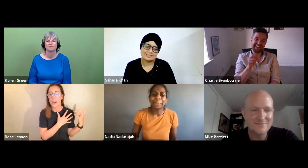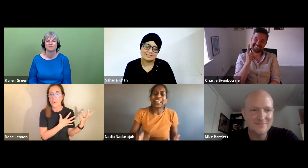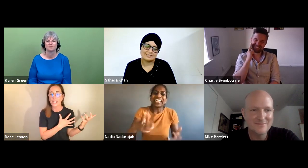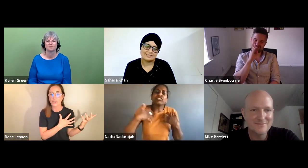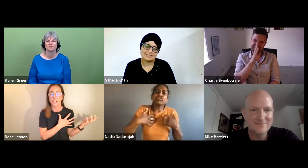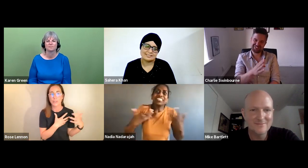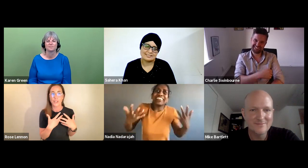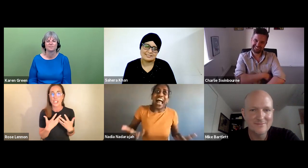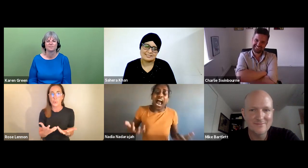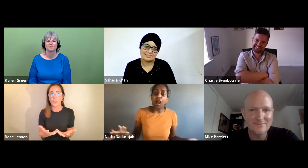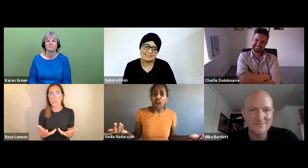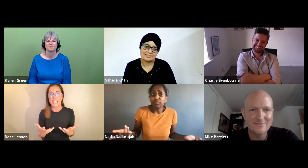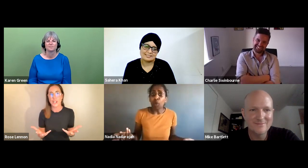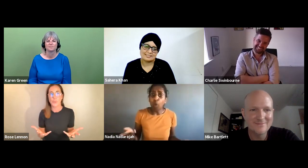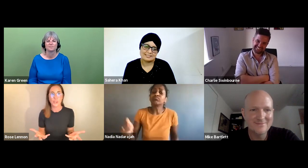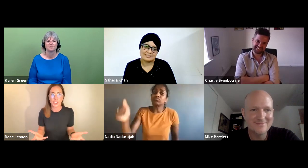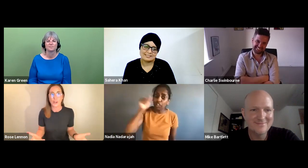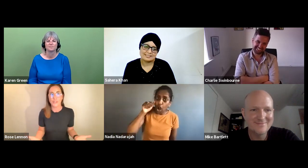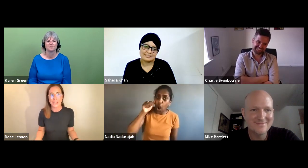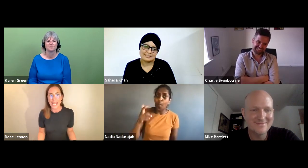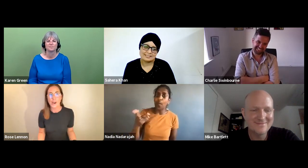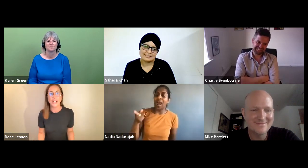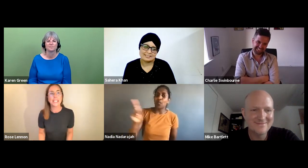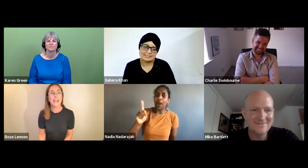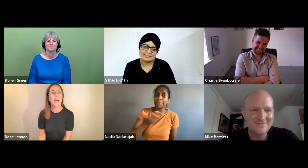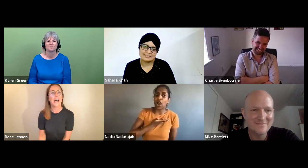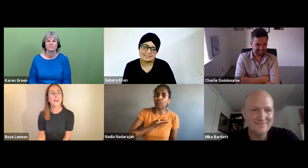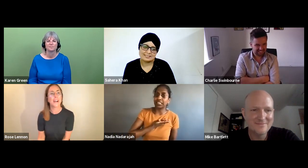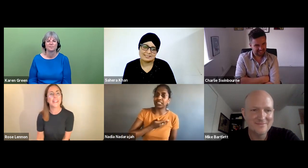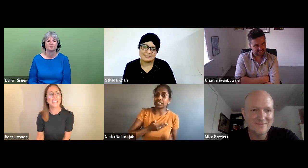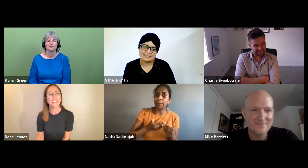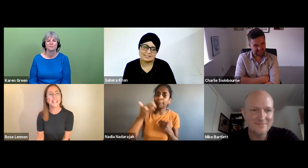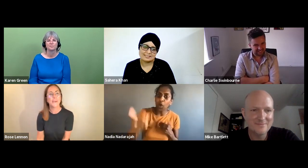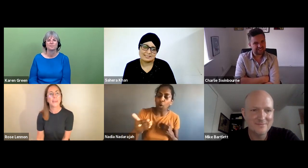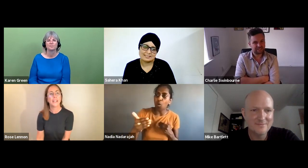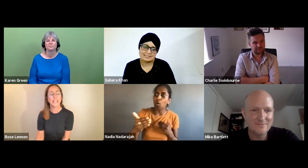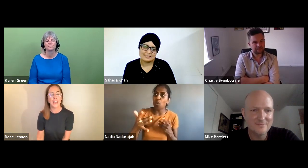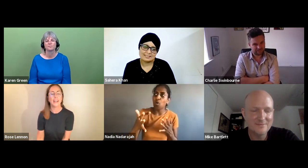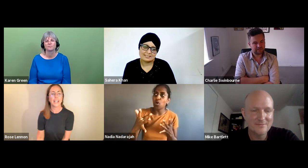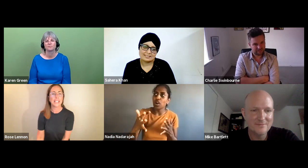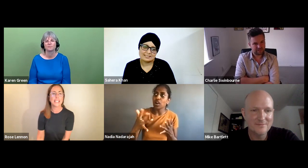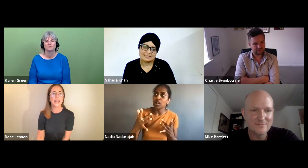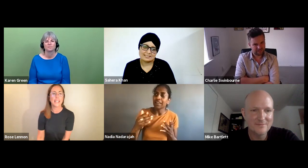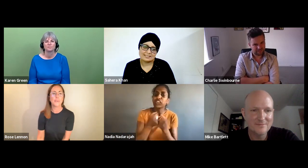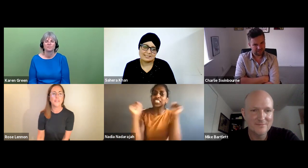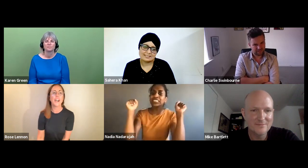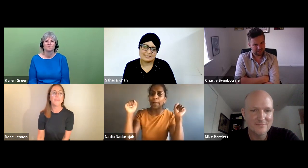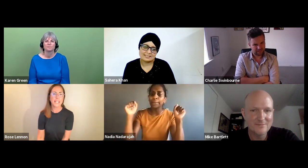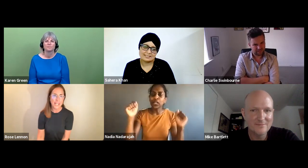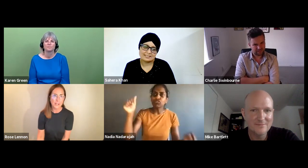entire backstory before they need to know what's going on for me now. And I think, yeah, I think I would advise